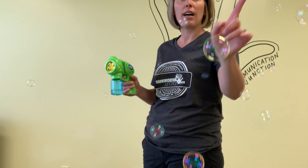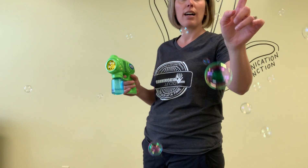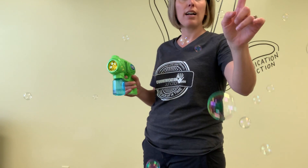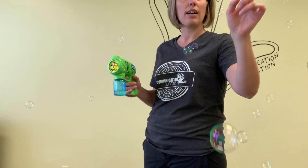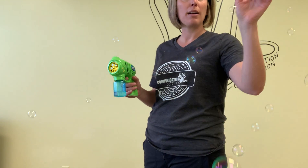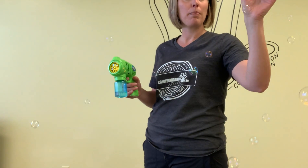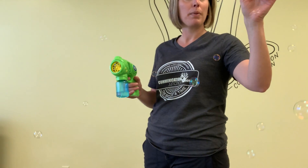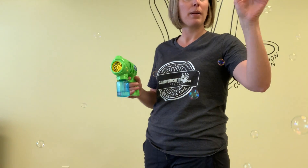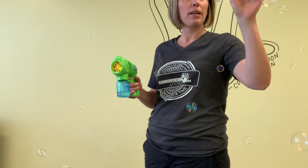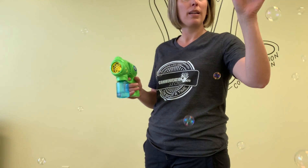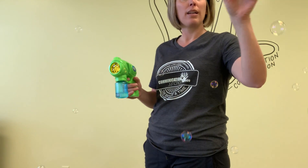pop,